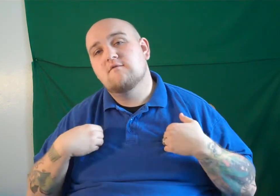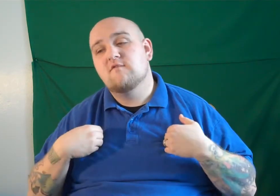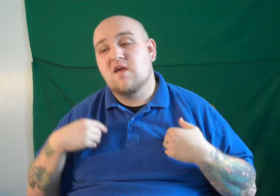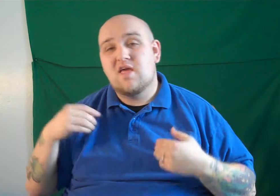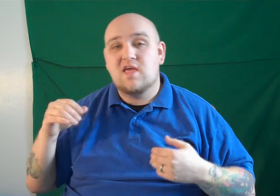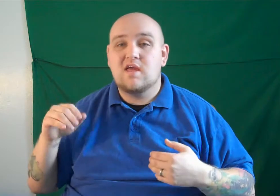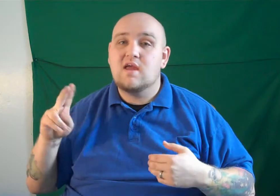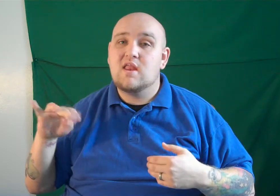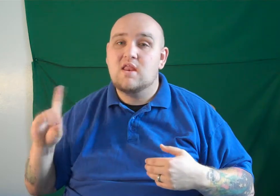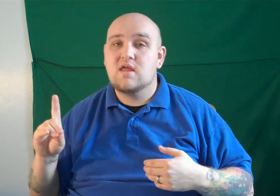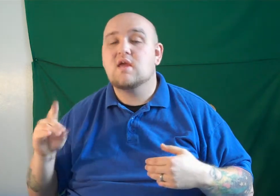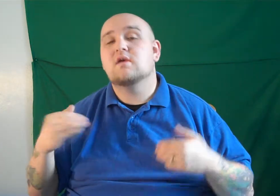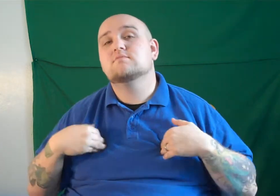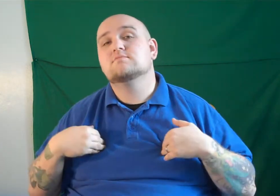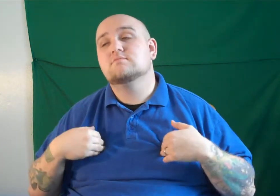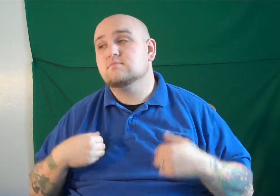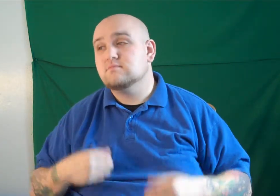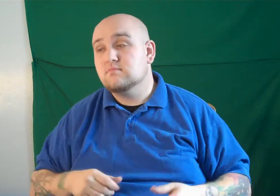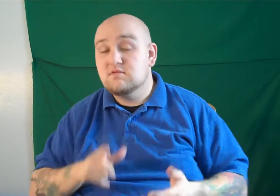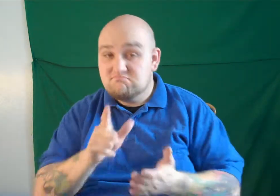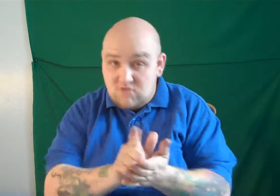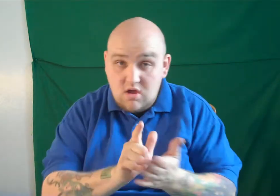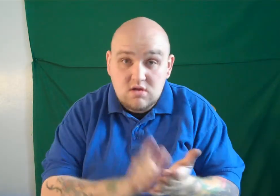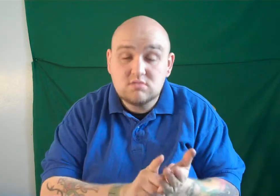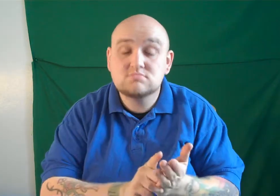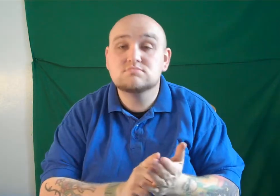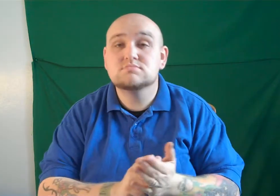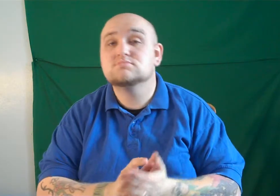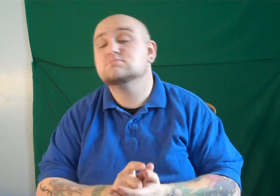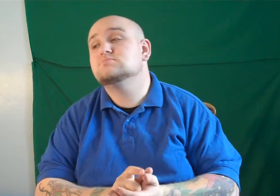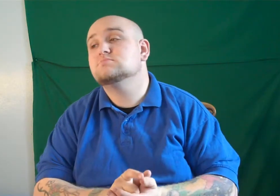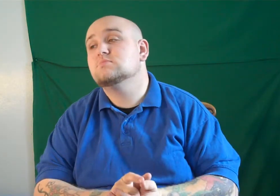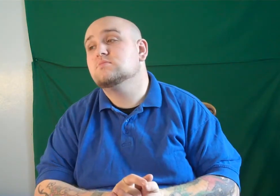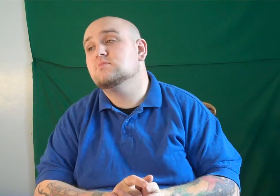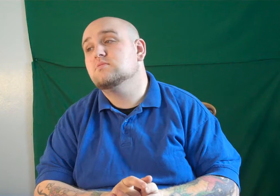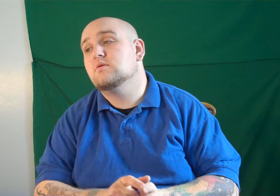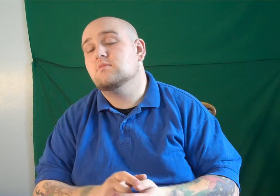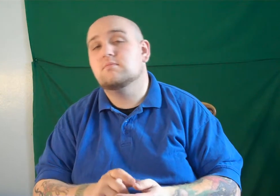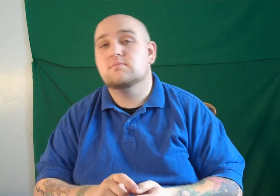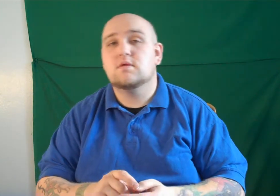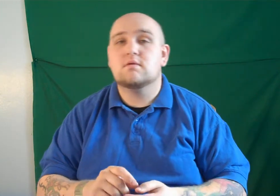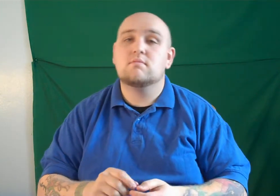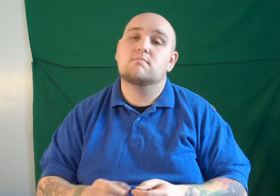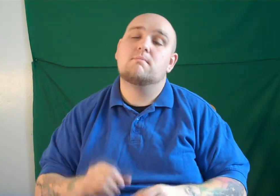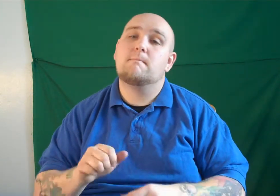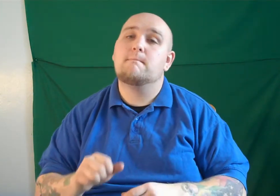Are there laws that supersede the Code of Ethics? And so you're going to want